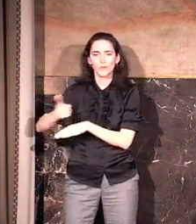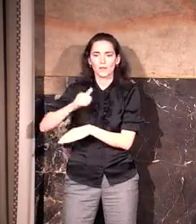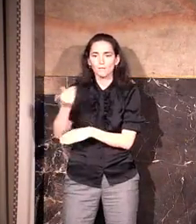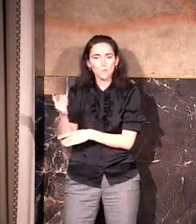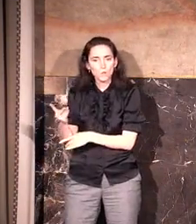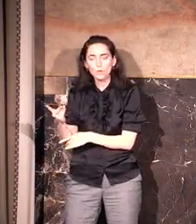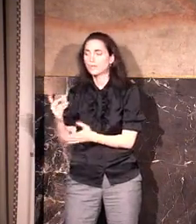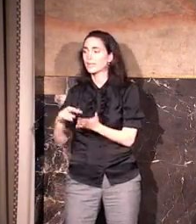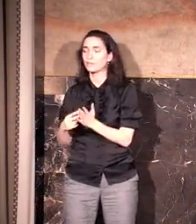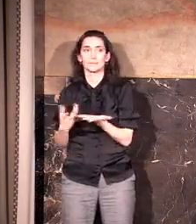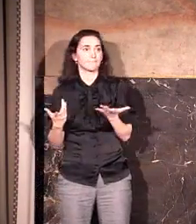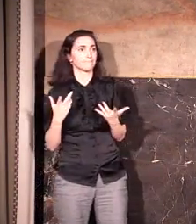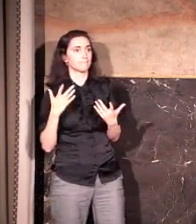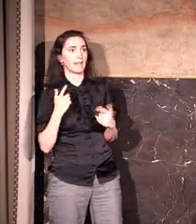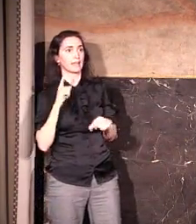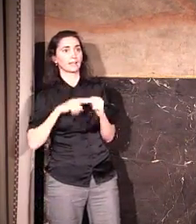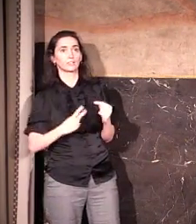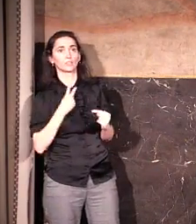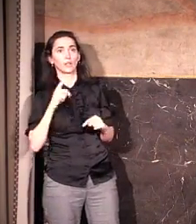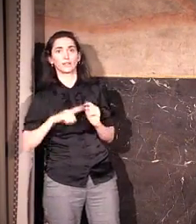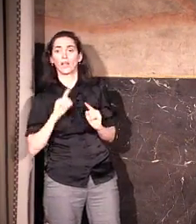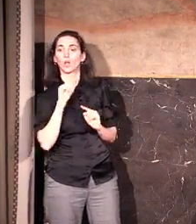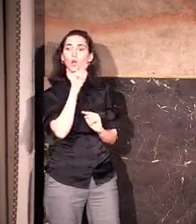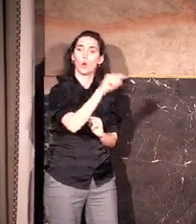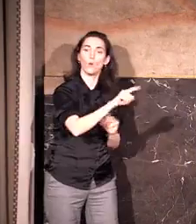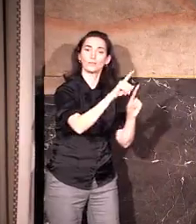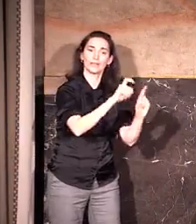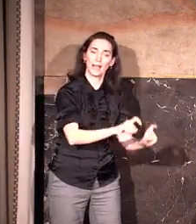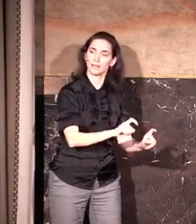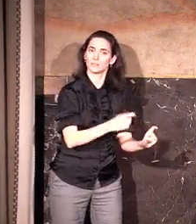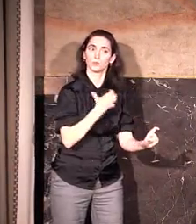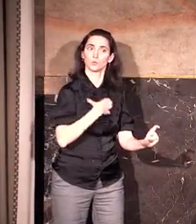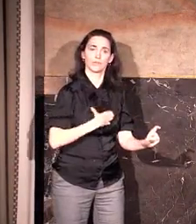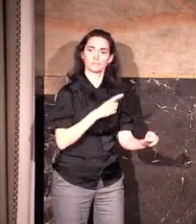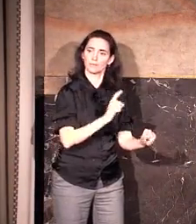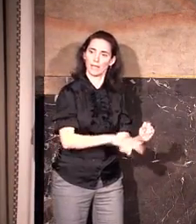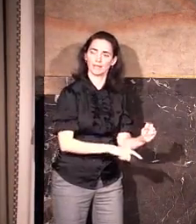the nearest testing center as often as we would like.